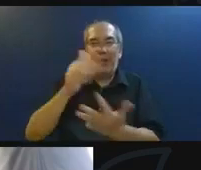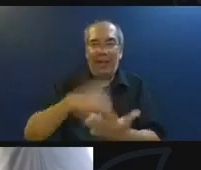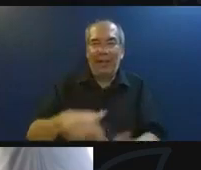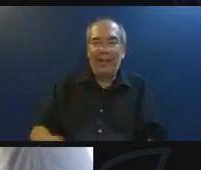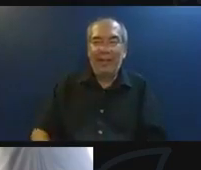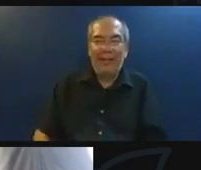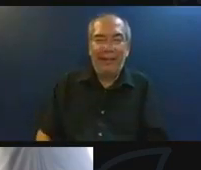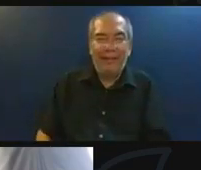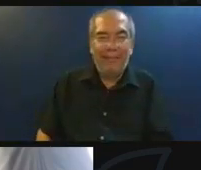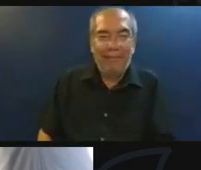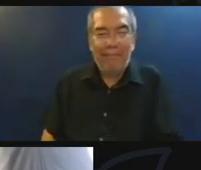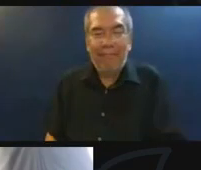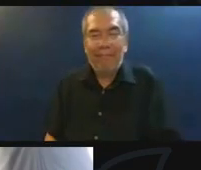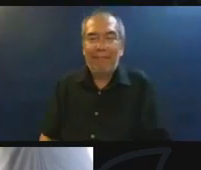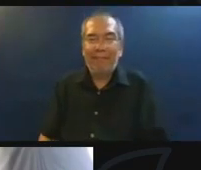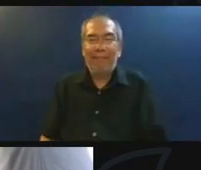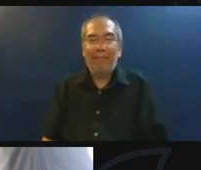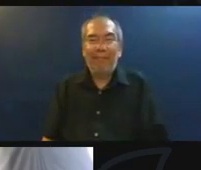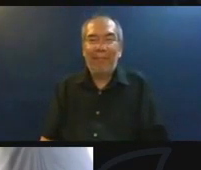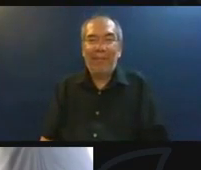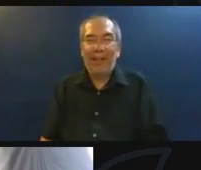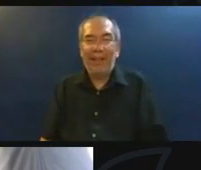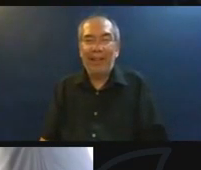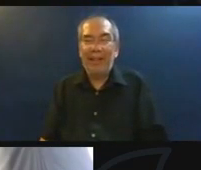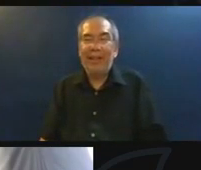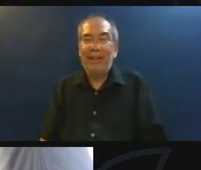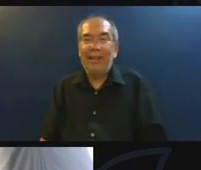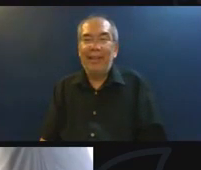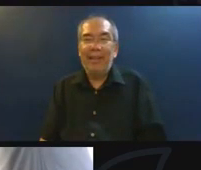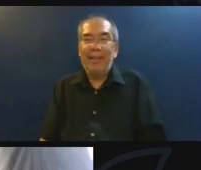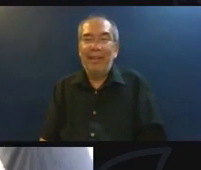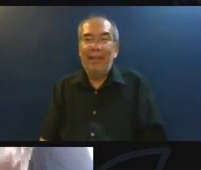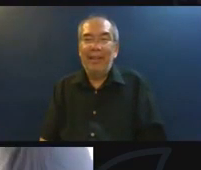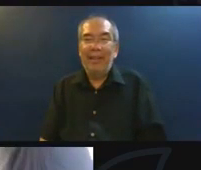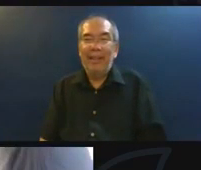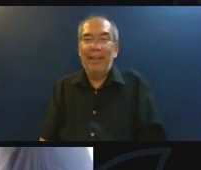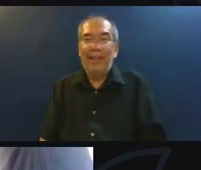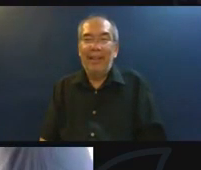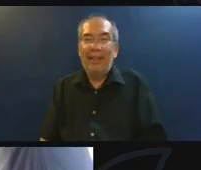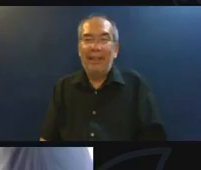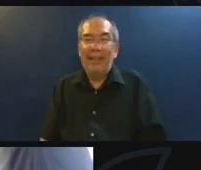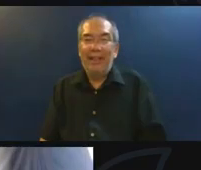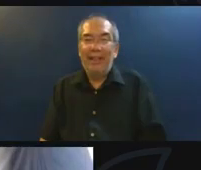that is actually how we learn a language.